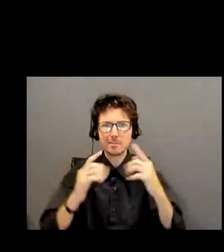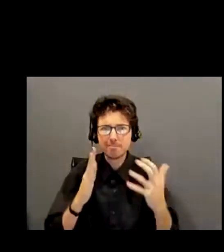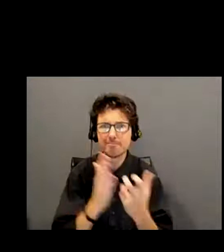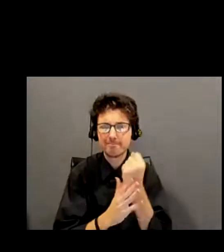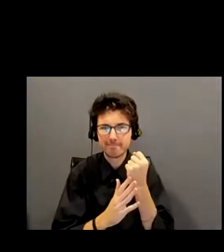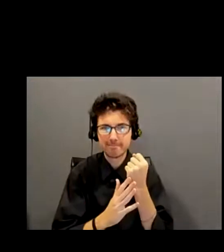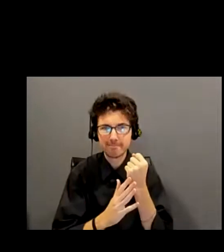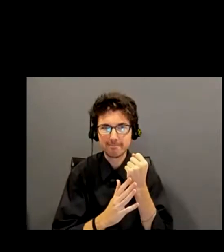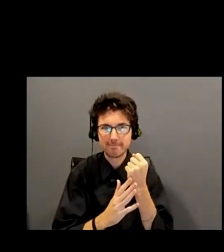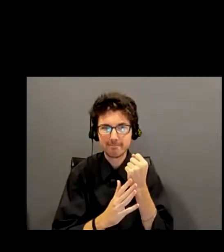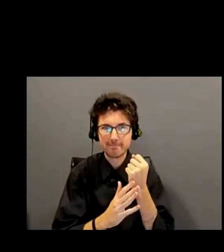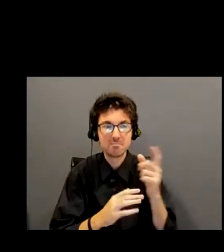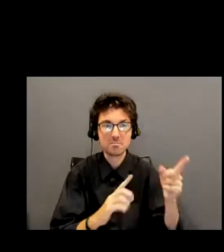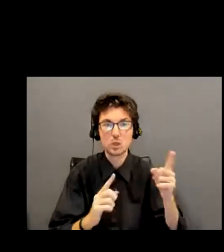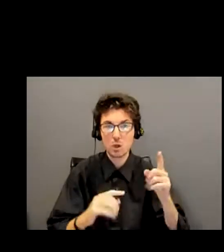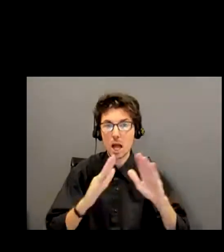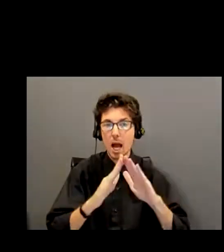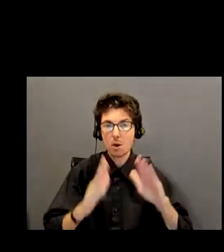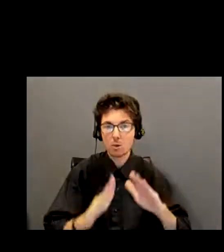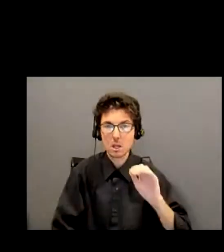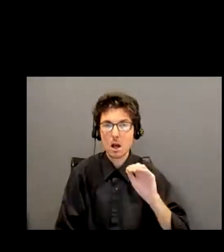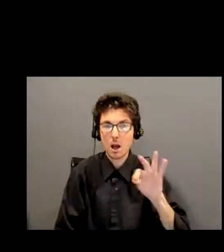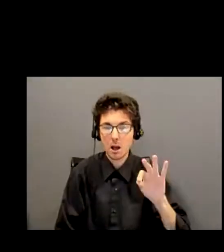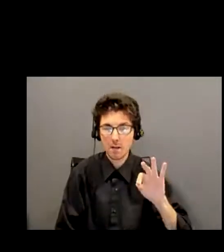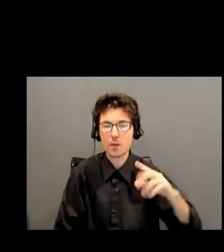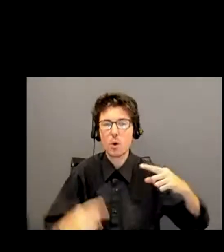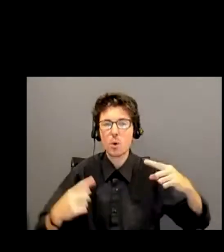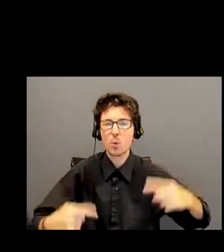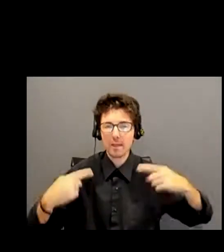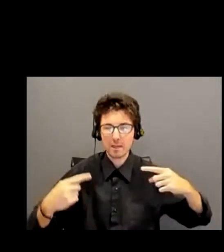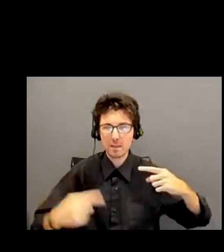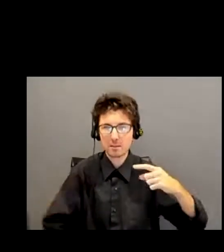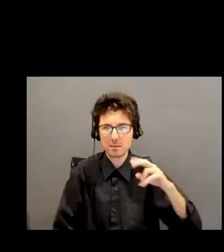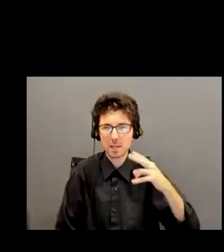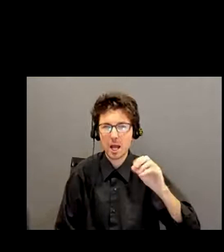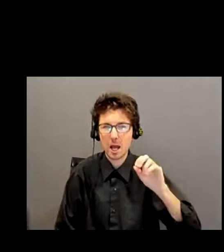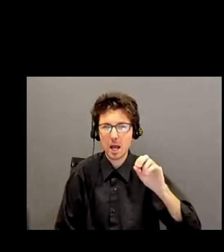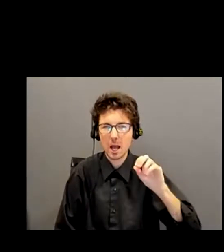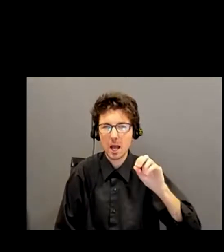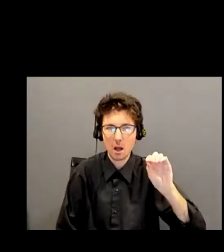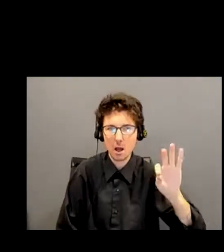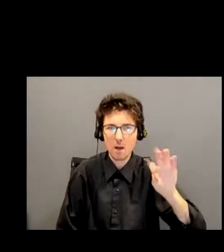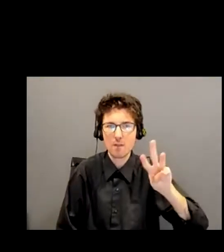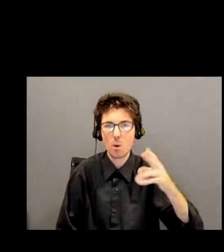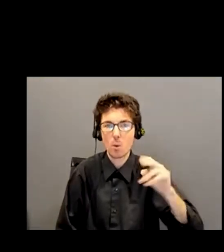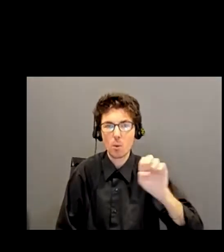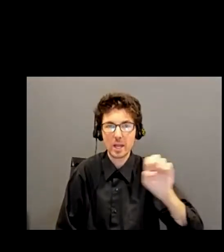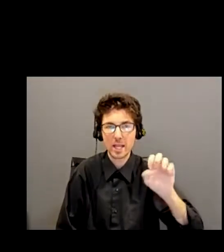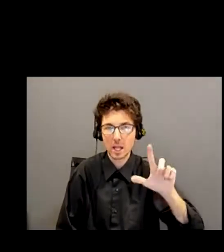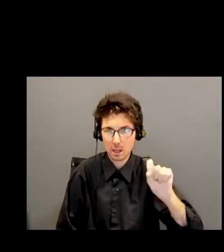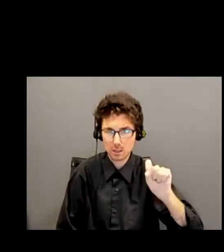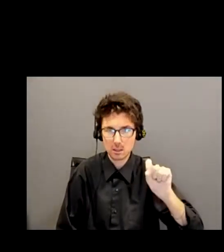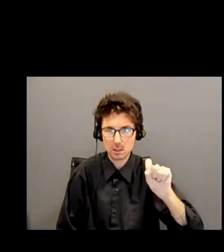HaGalgalim, House of Wheels. House of Wheels was established by Miriam Schwartz,